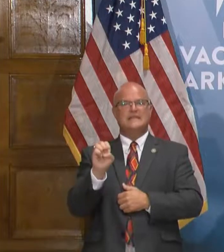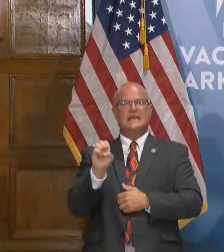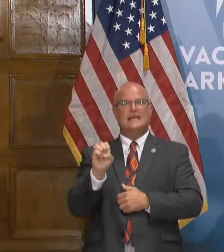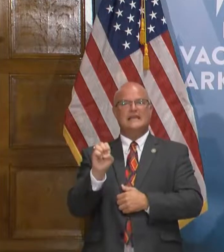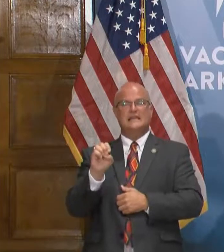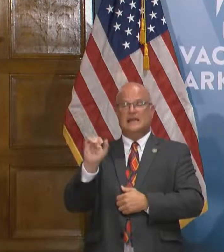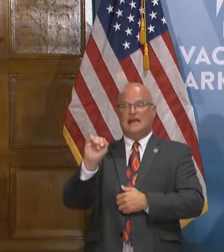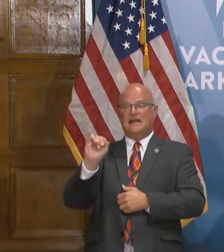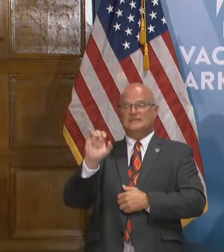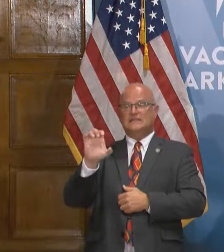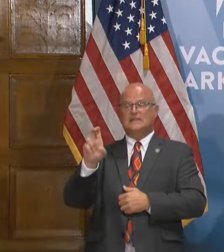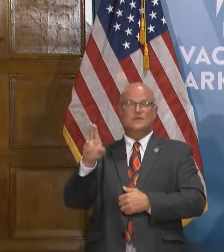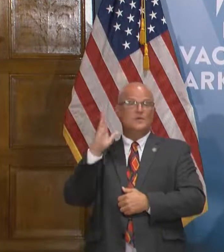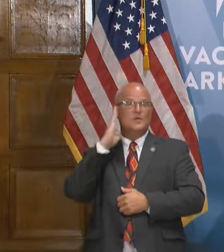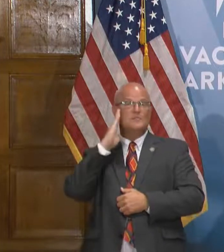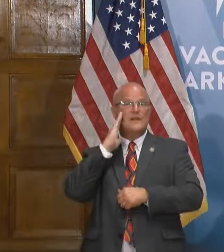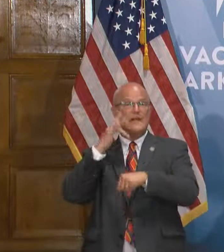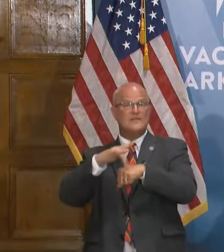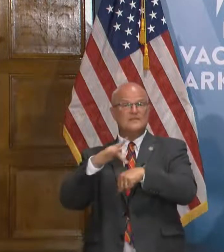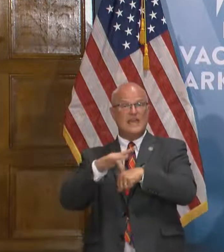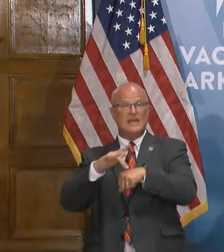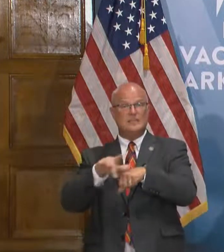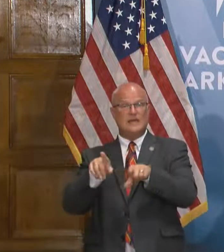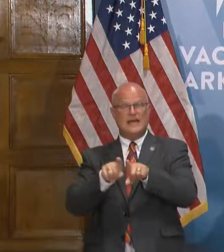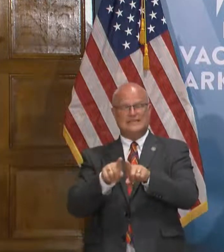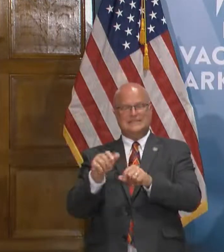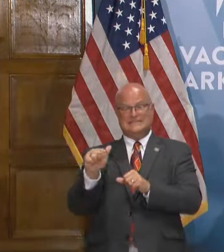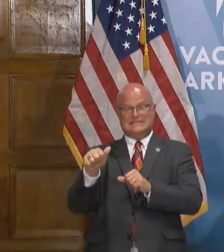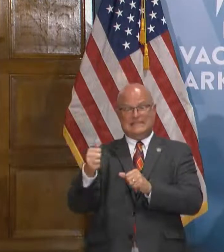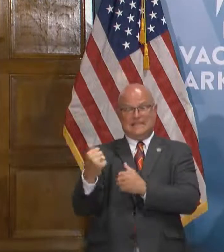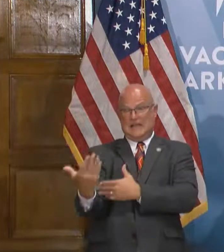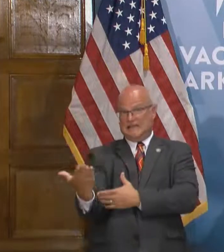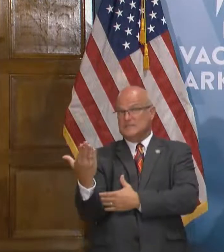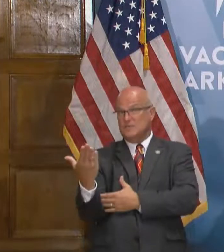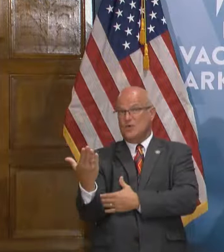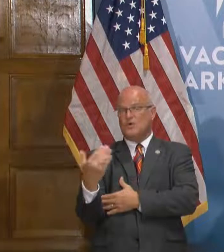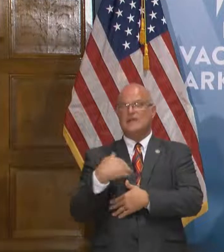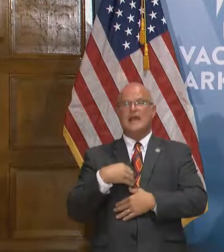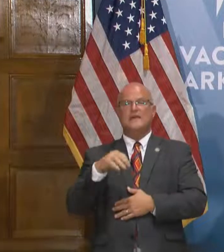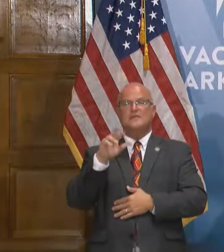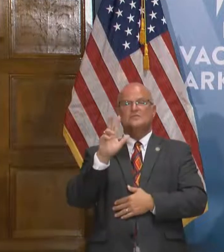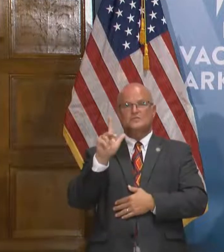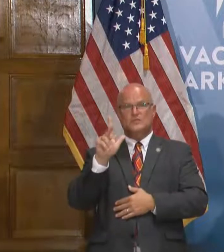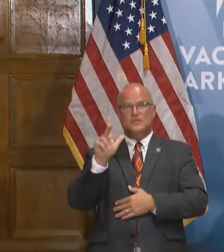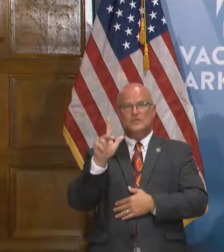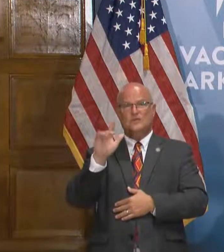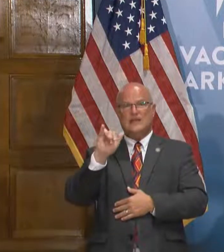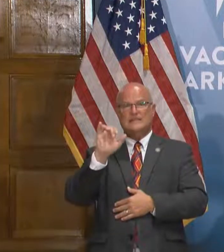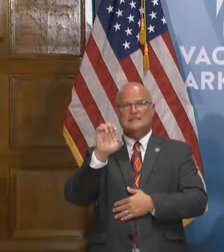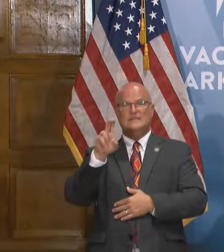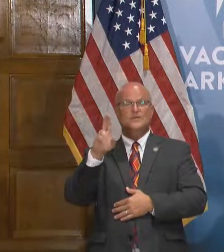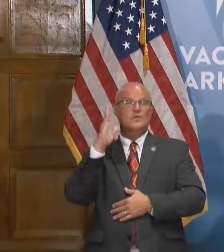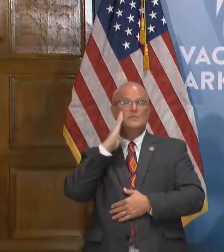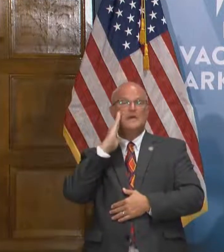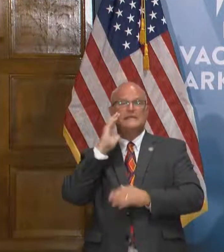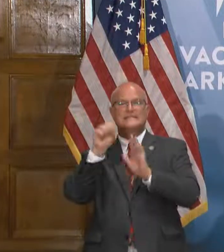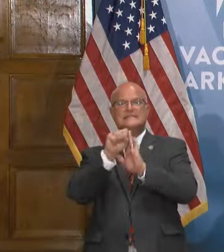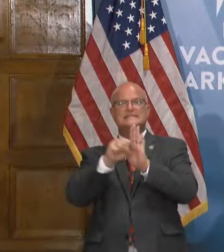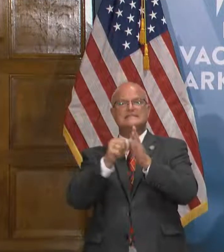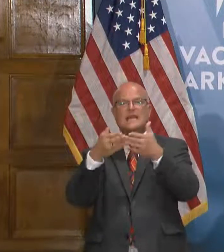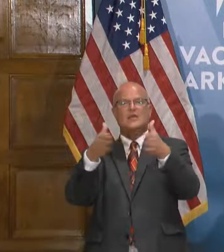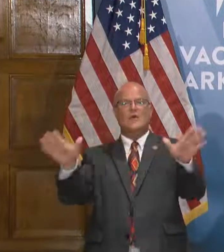the ICU bed availability as of 10 a.m. this morning is that we have 23 ICU beds available